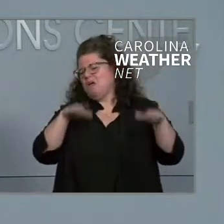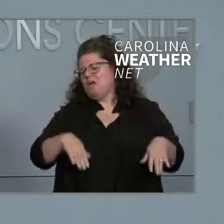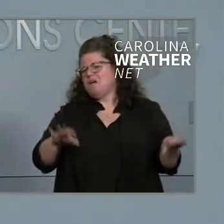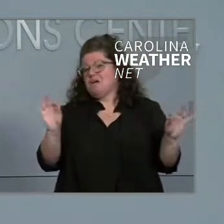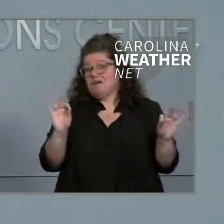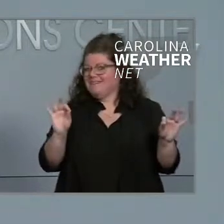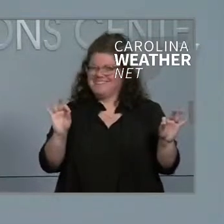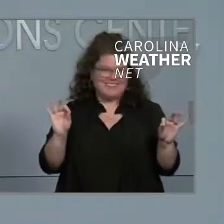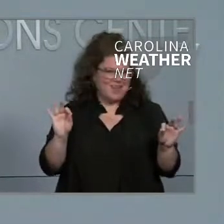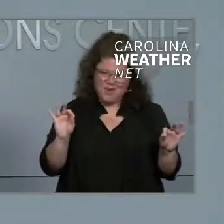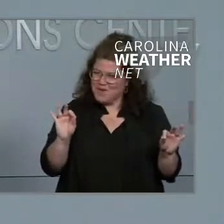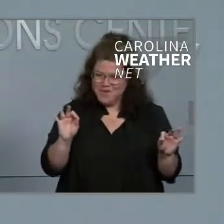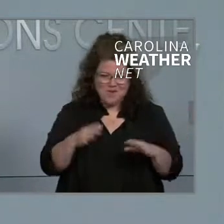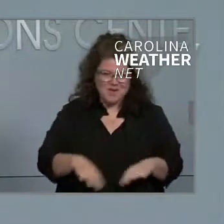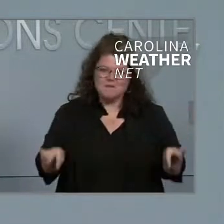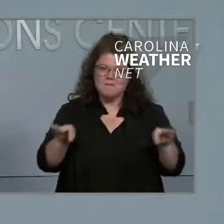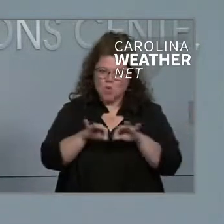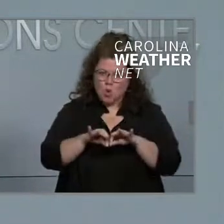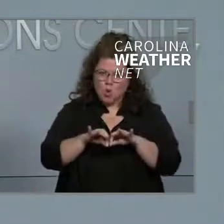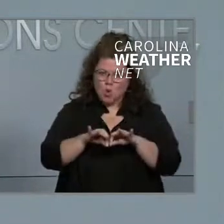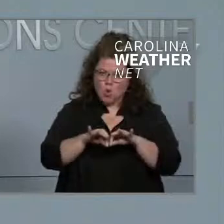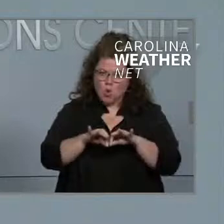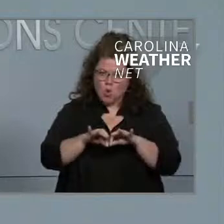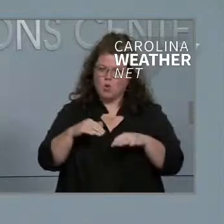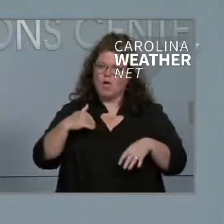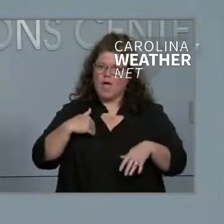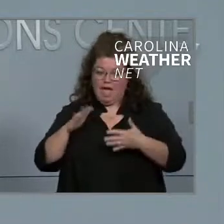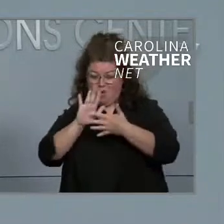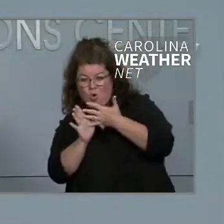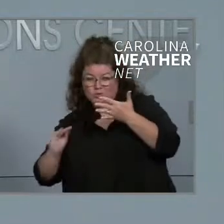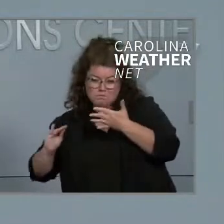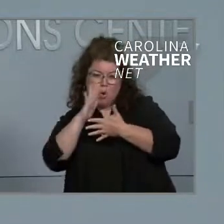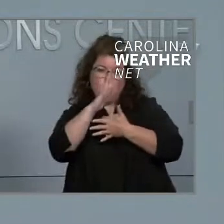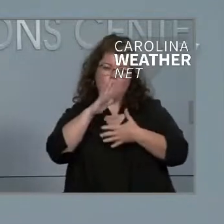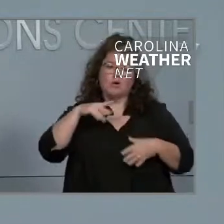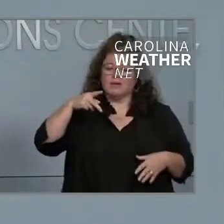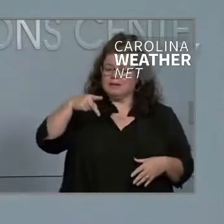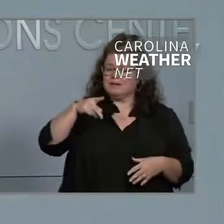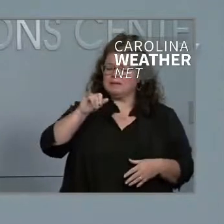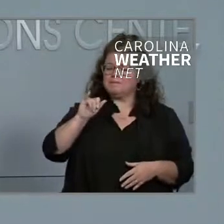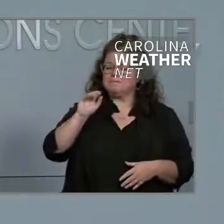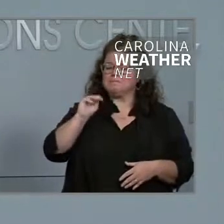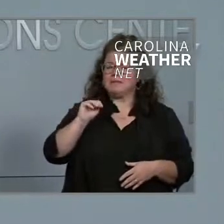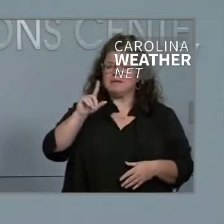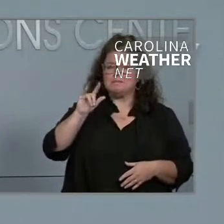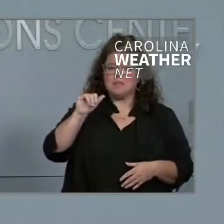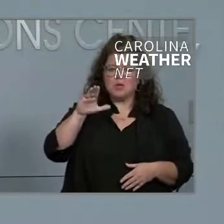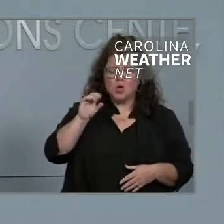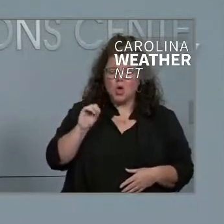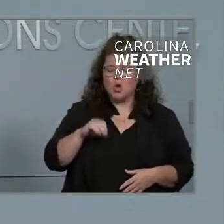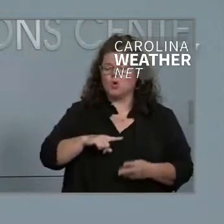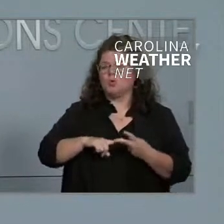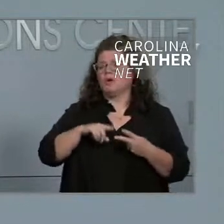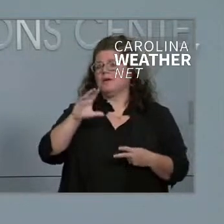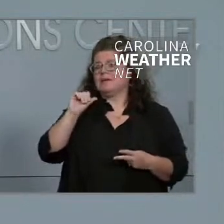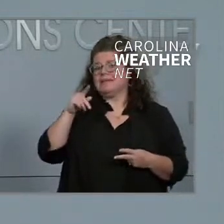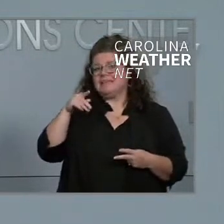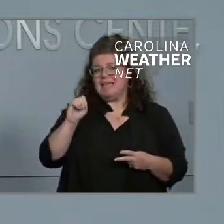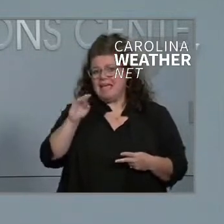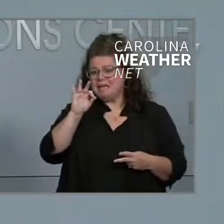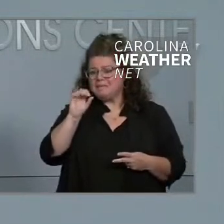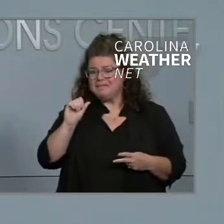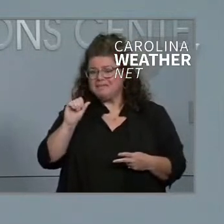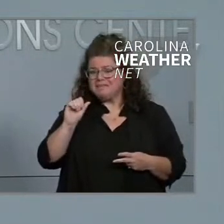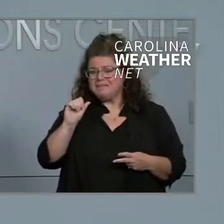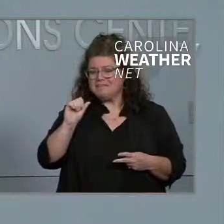Right now, we are seeing some coastal surge, especially on the Pamlico, Nusc, Cape Fear rivers. Some of that is